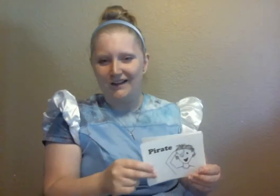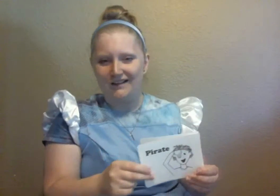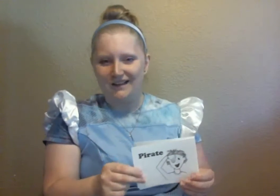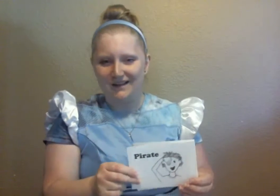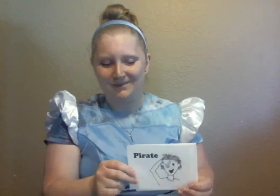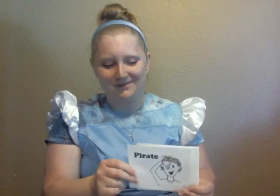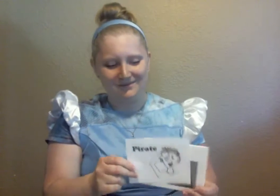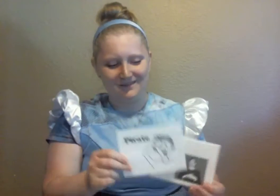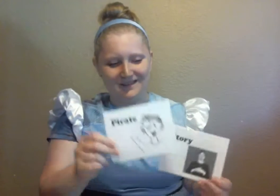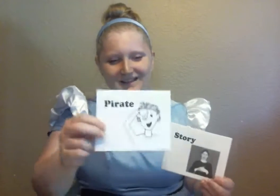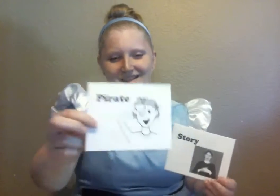Awesome.